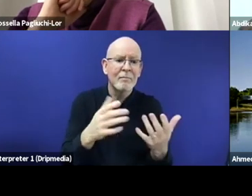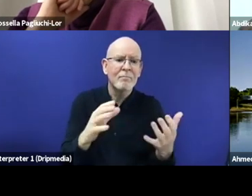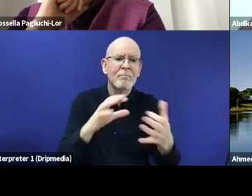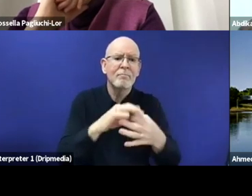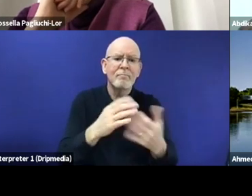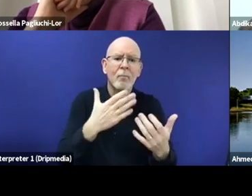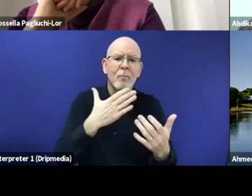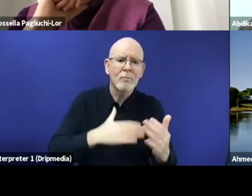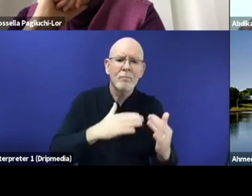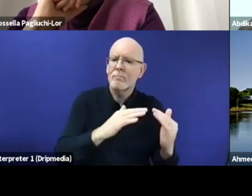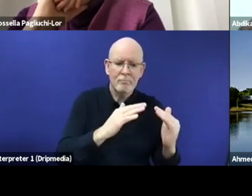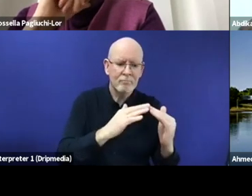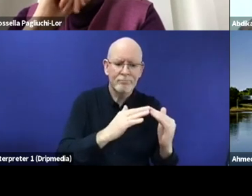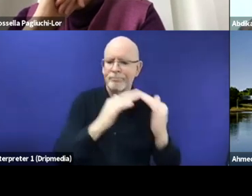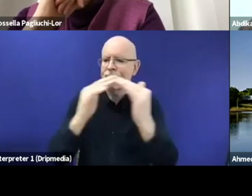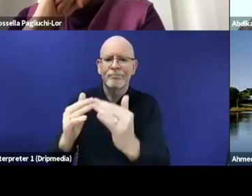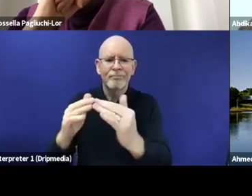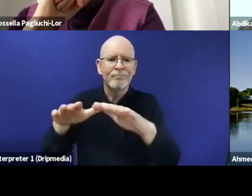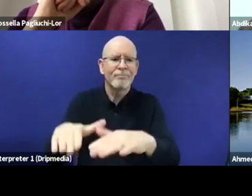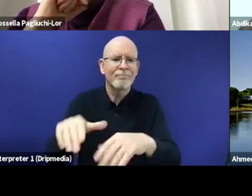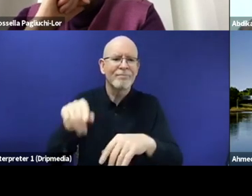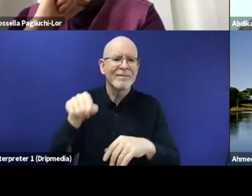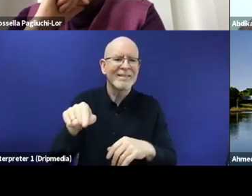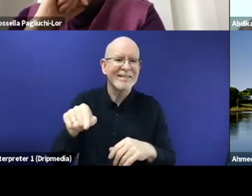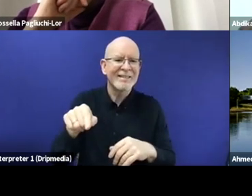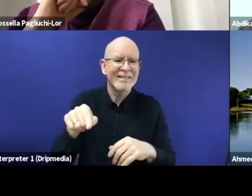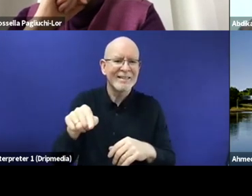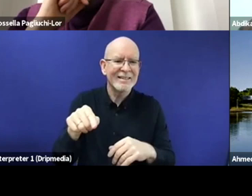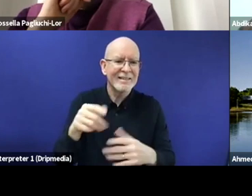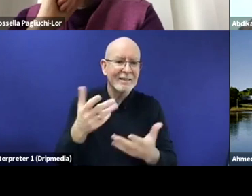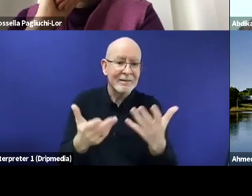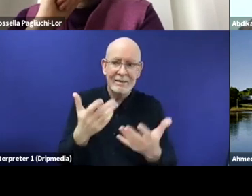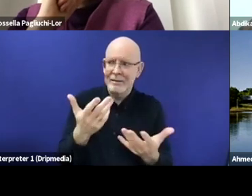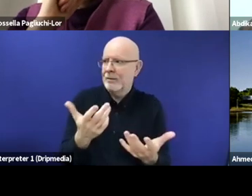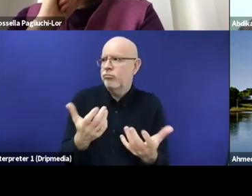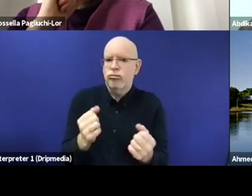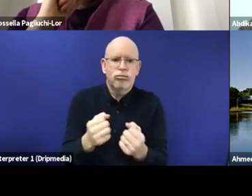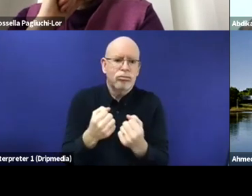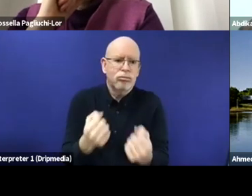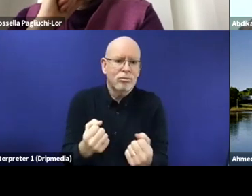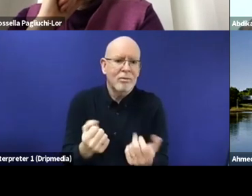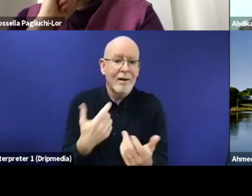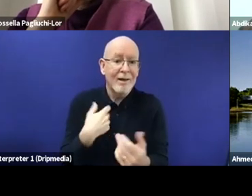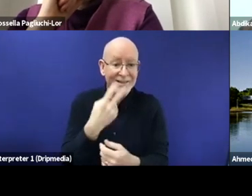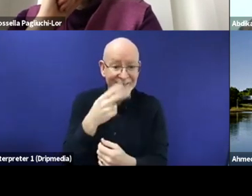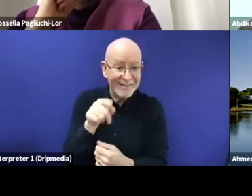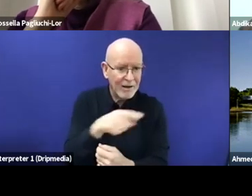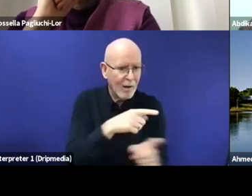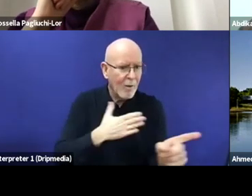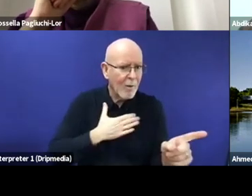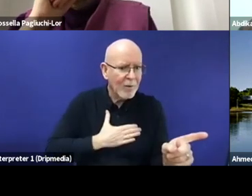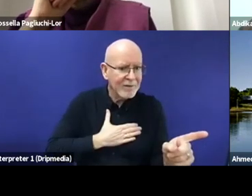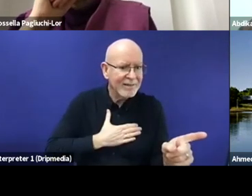the Nigerian government was trying as hard as it could to provide them with protection in their situation.